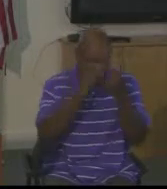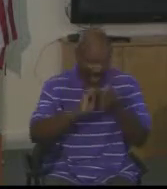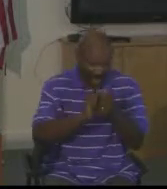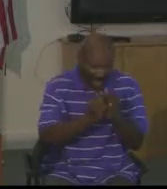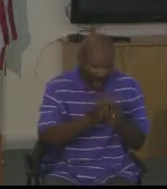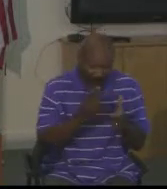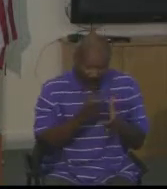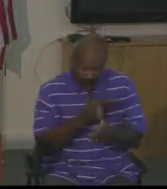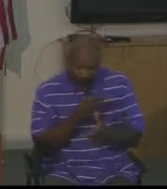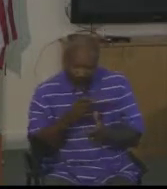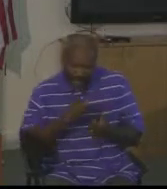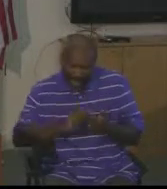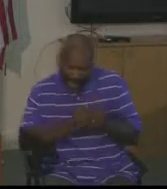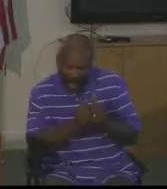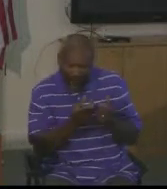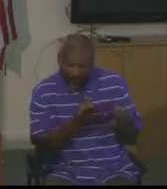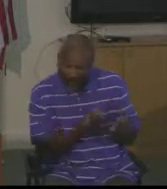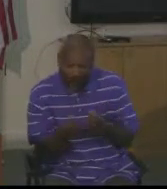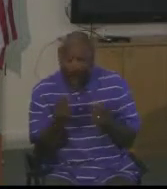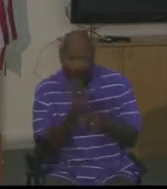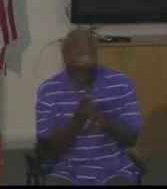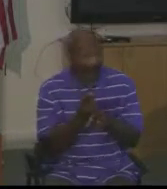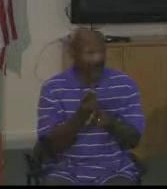first before we started taking things apart.